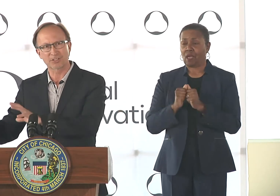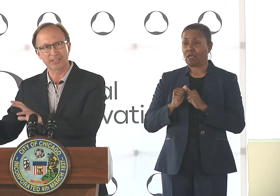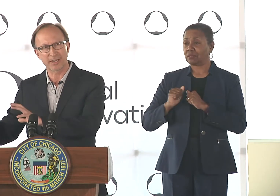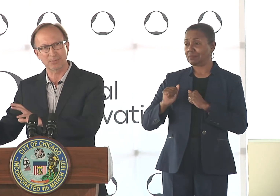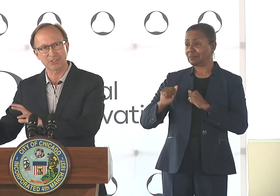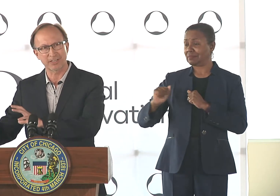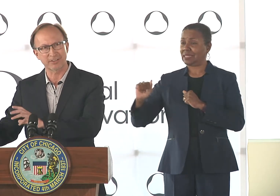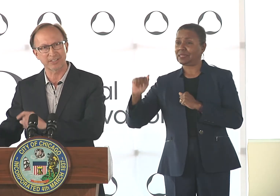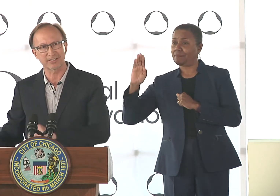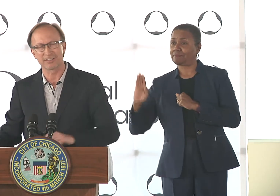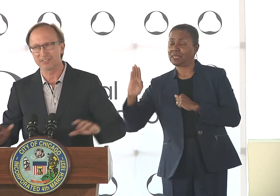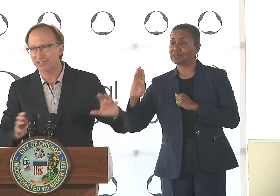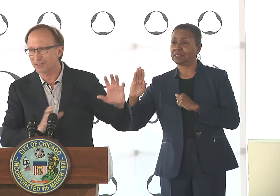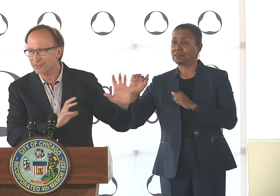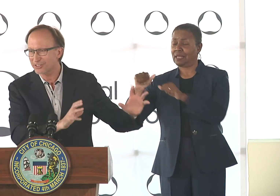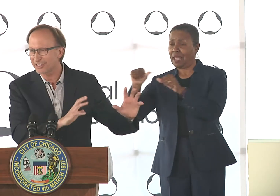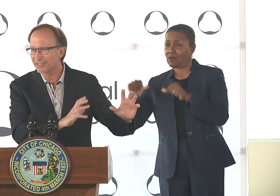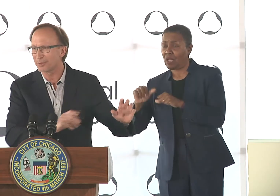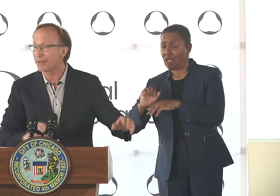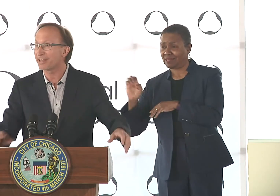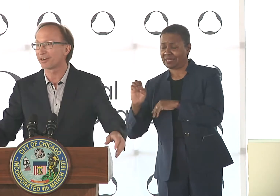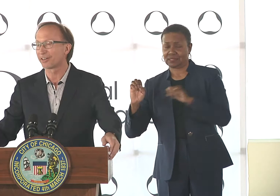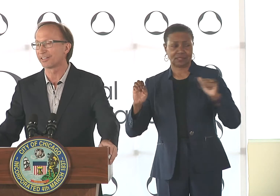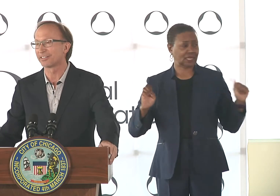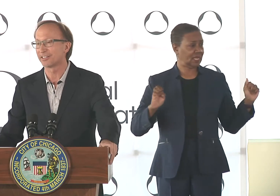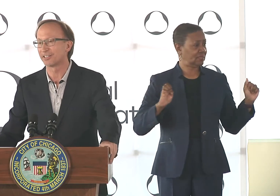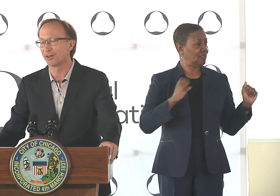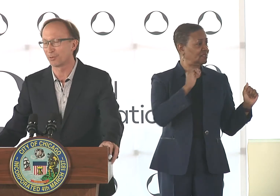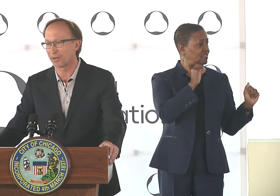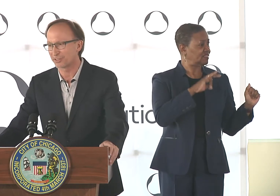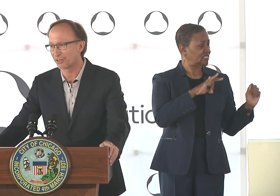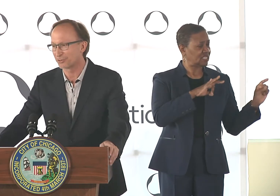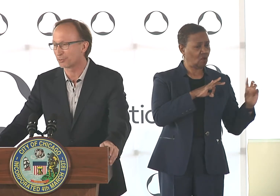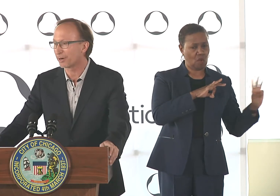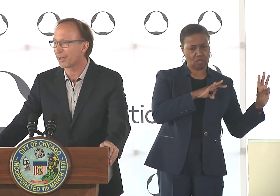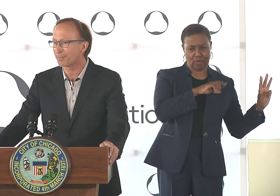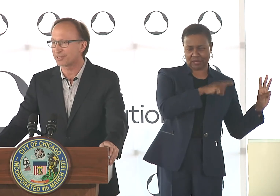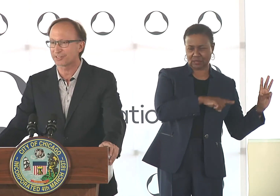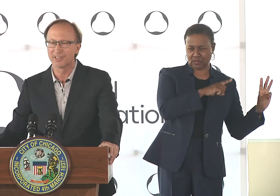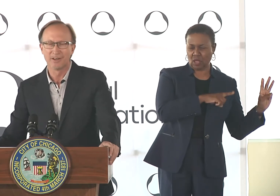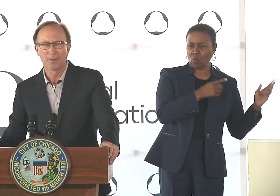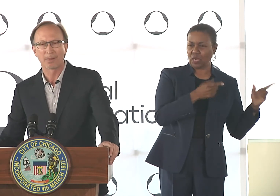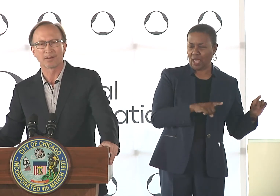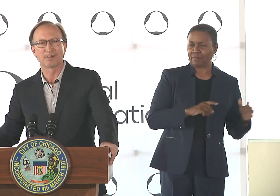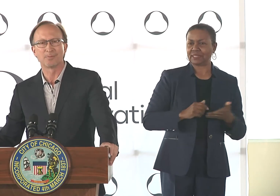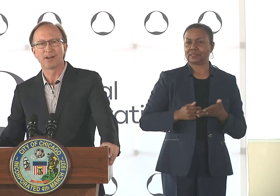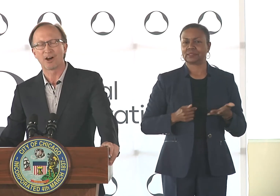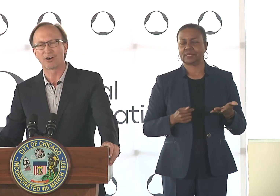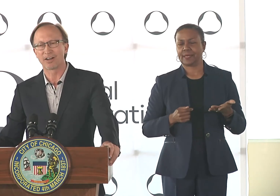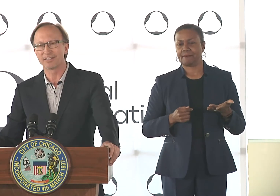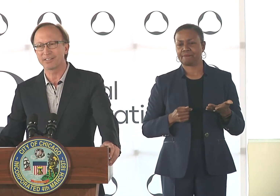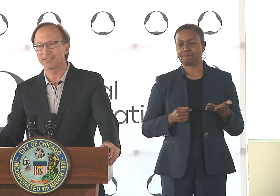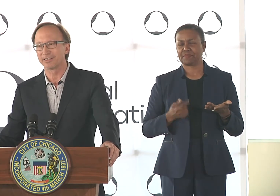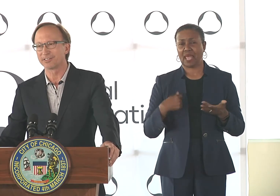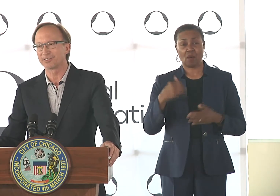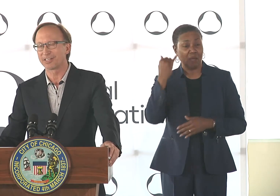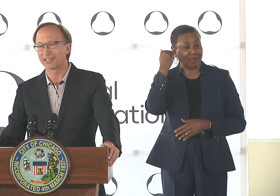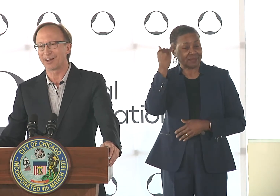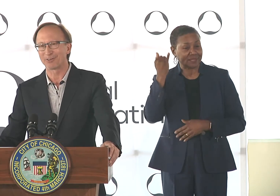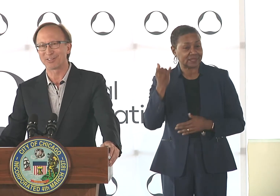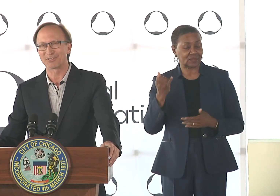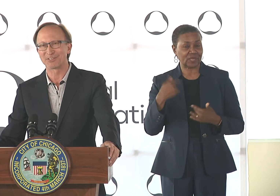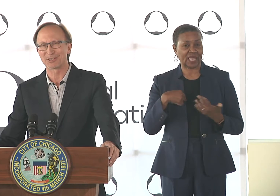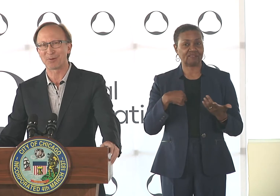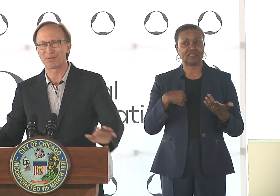the Boston-Cambridge area on the East Coast and in the Bay Area on the West Coast. So what happens? Our ideas